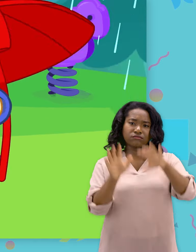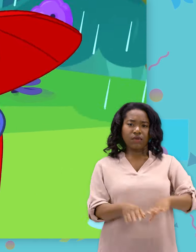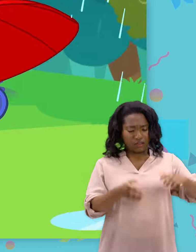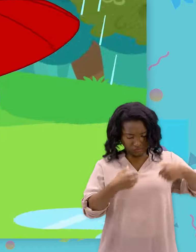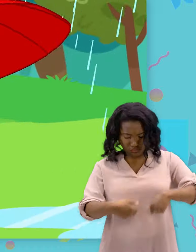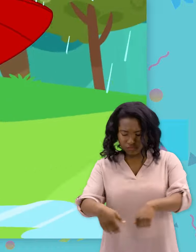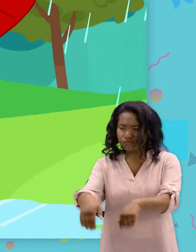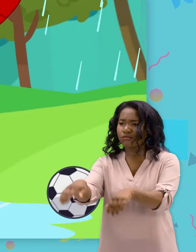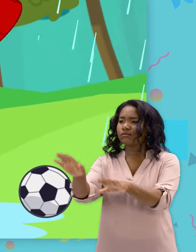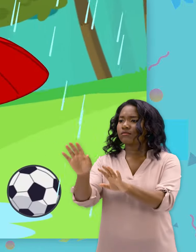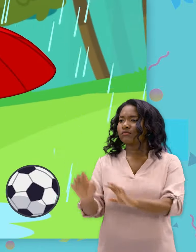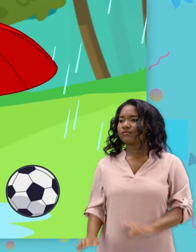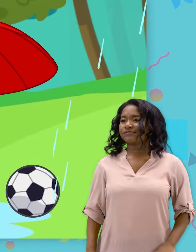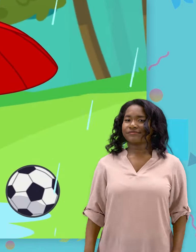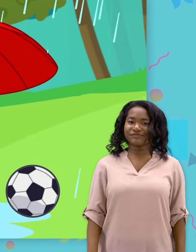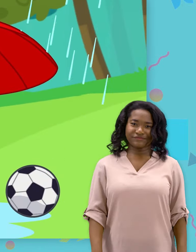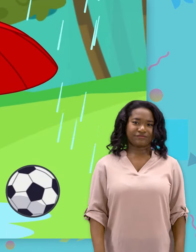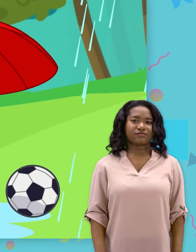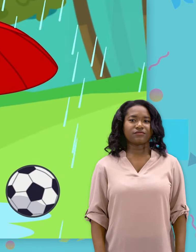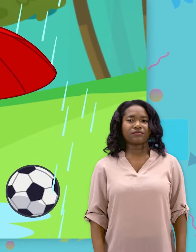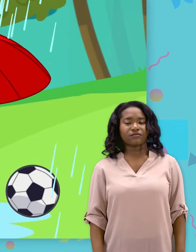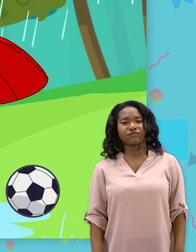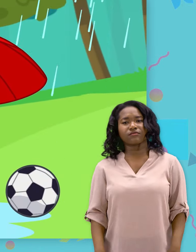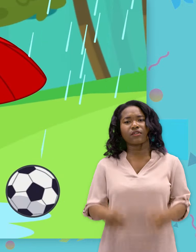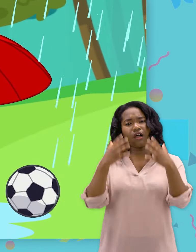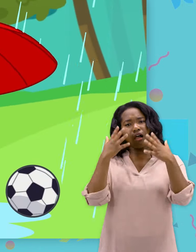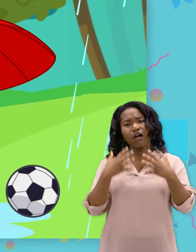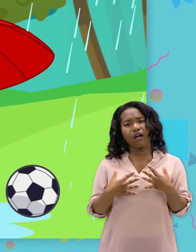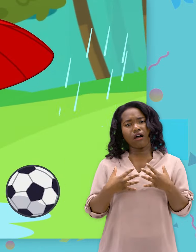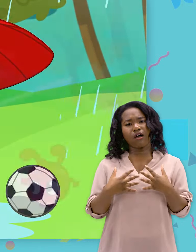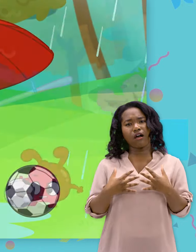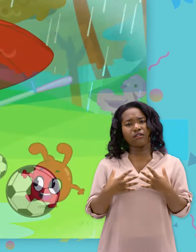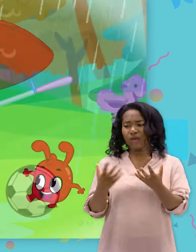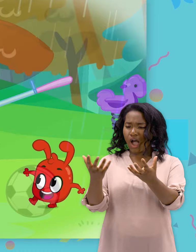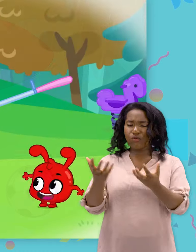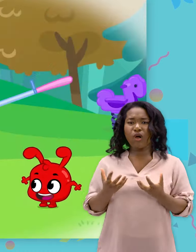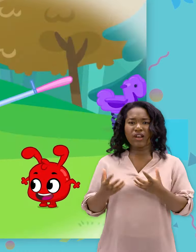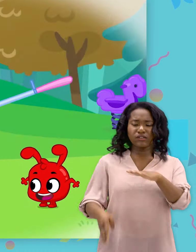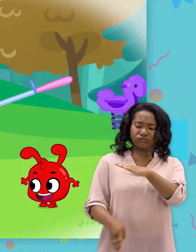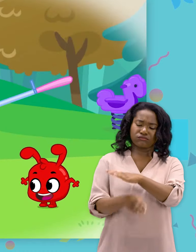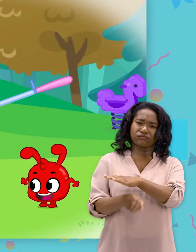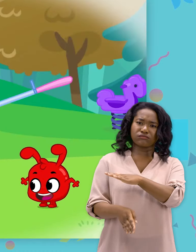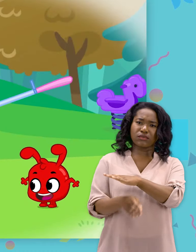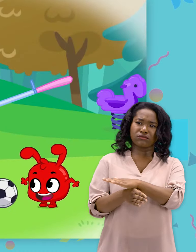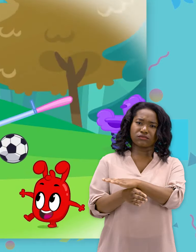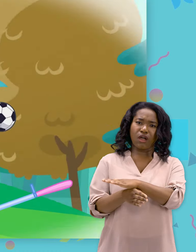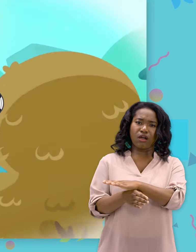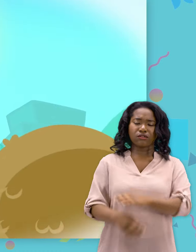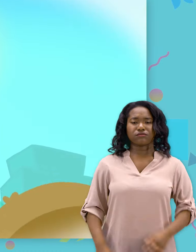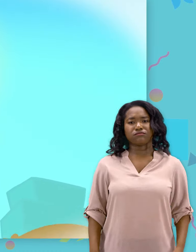Rain, rain, go away. Aw, I wanted to play soccer with you, Morphle.